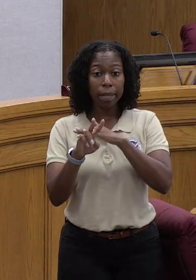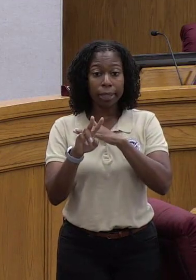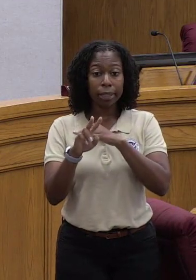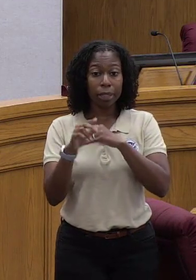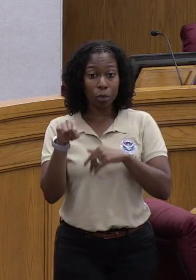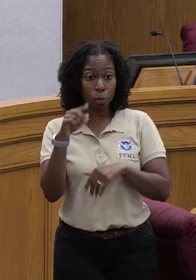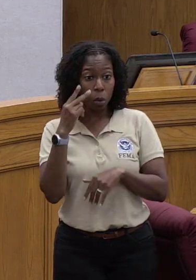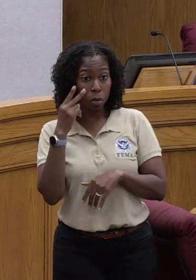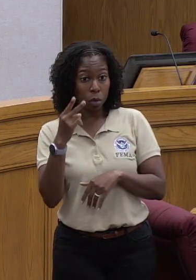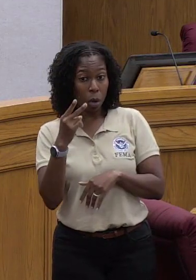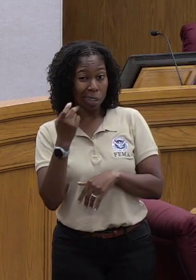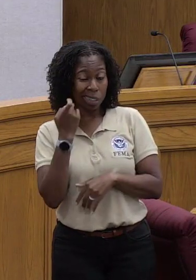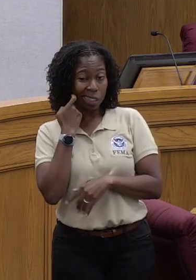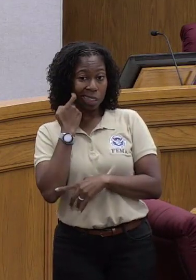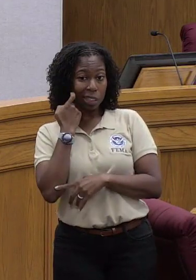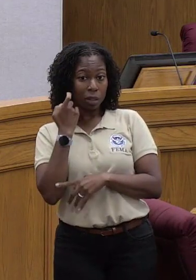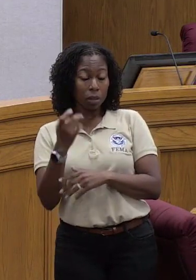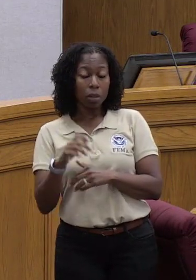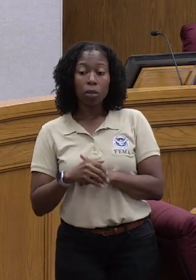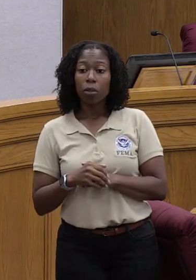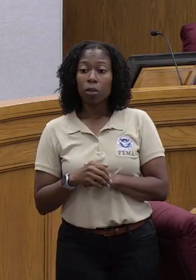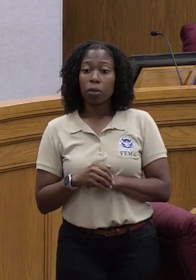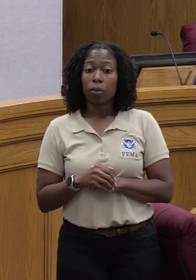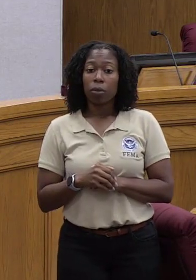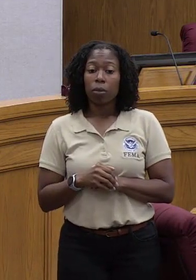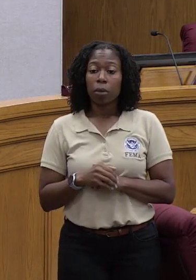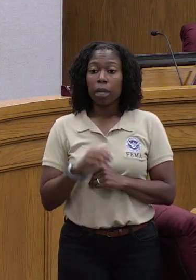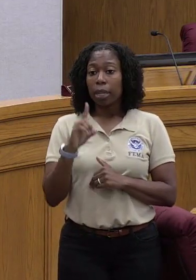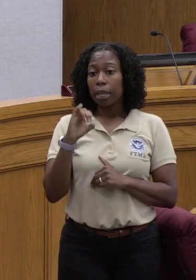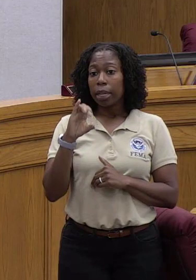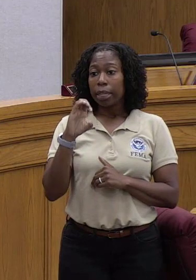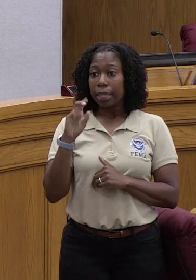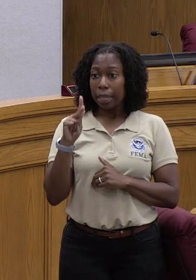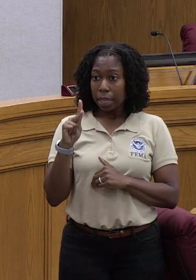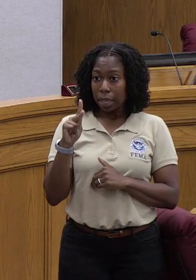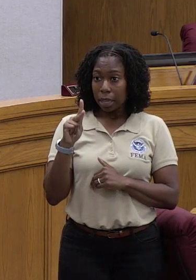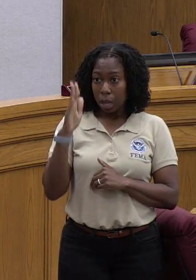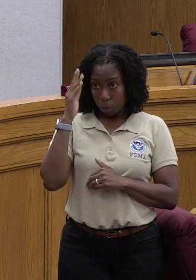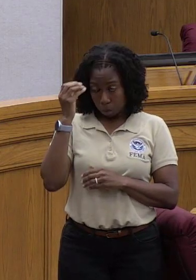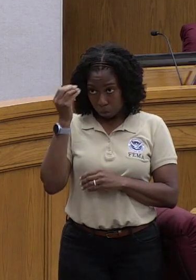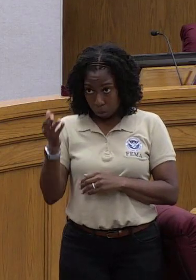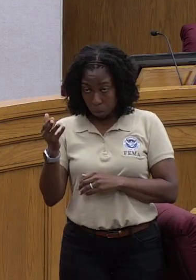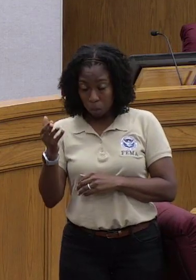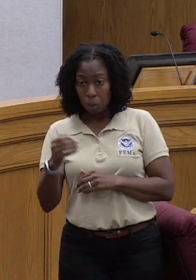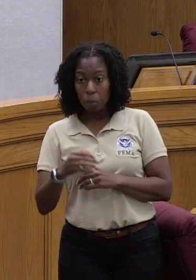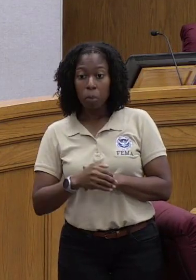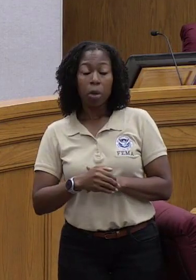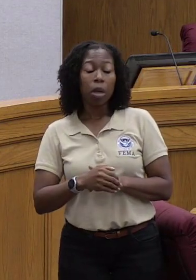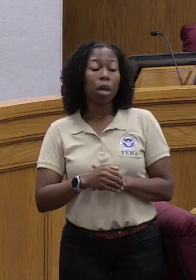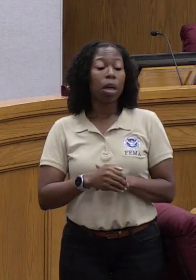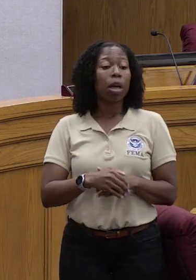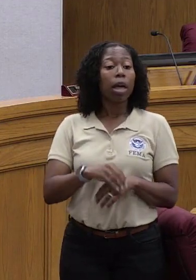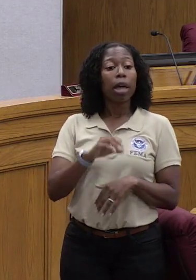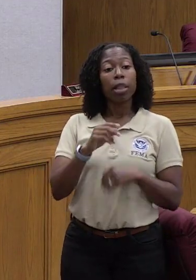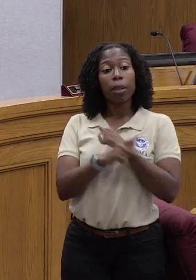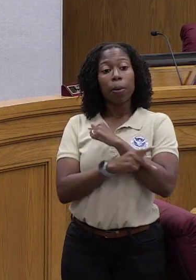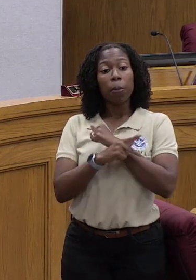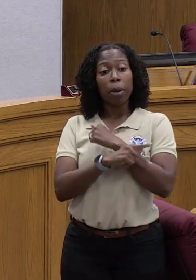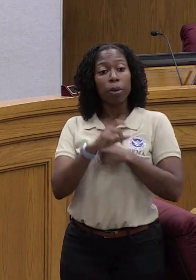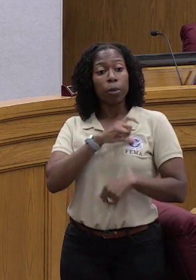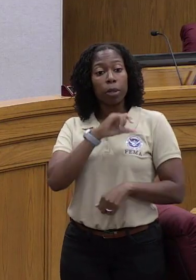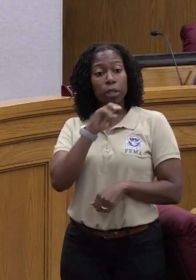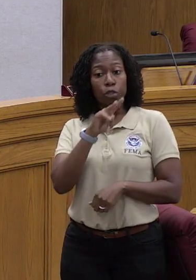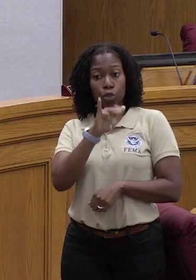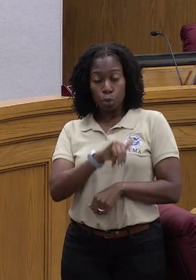while ago. And I'll be keeping Dick, the parish police jury, and the